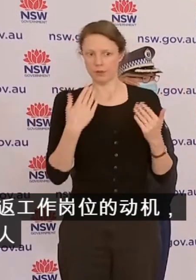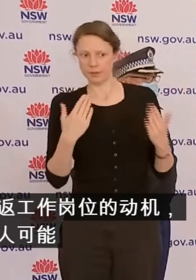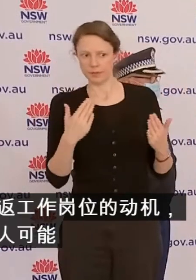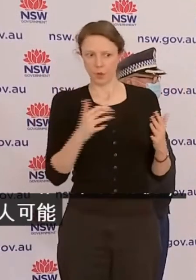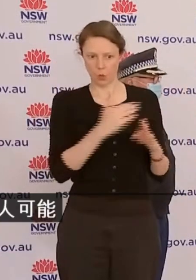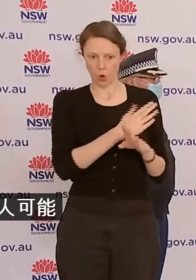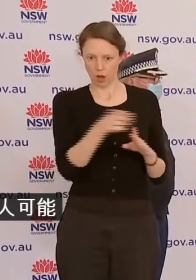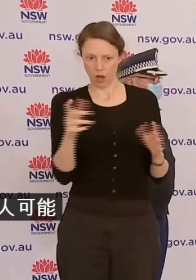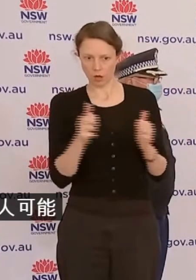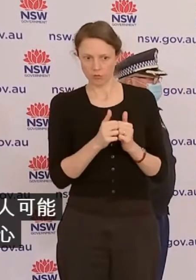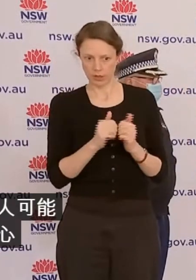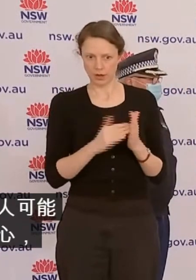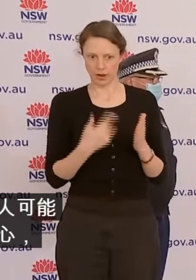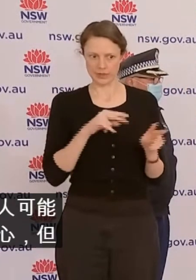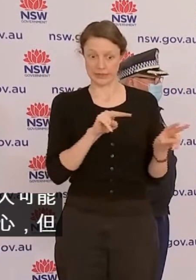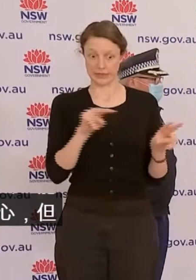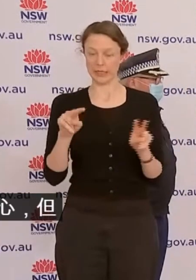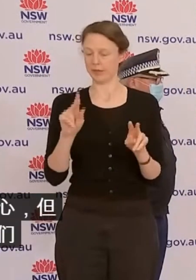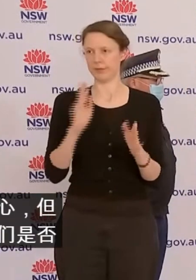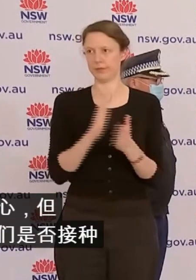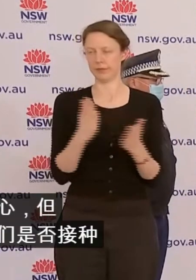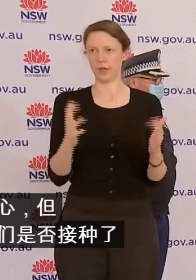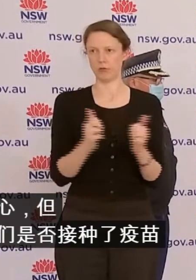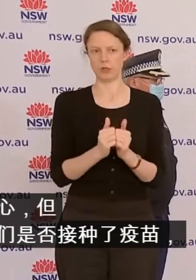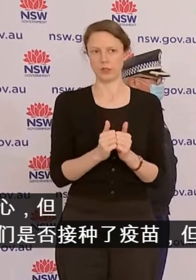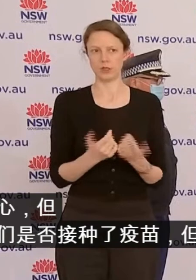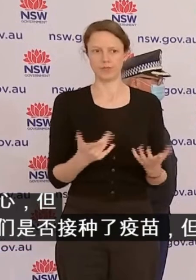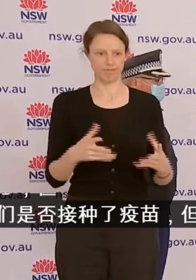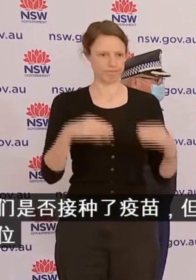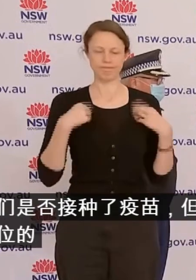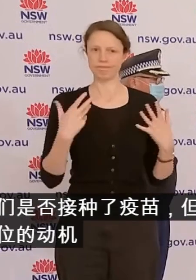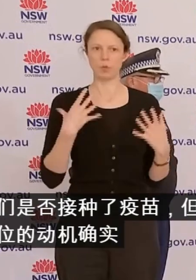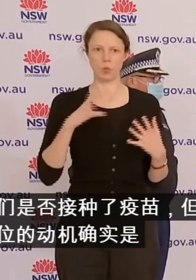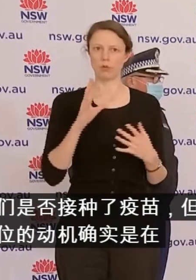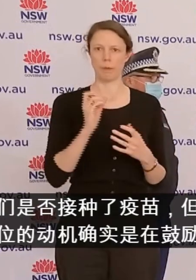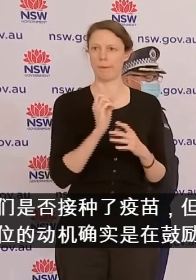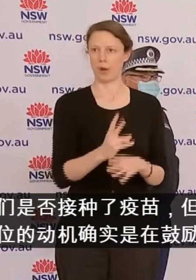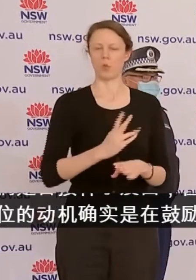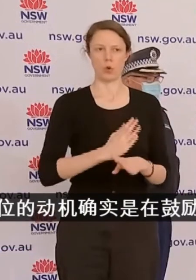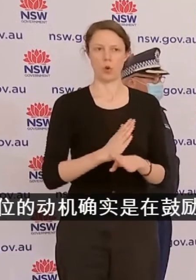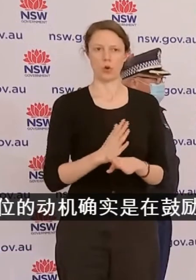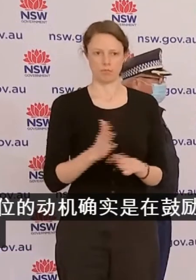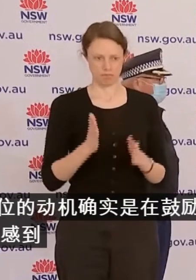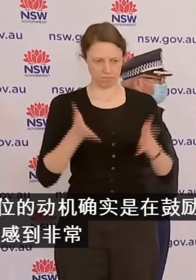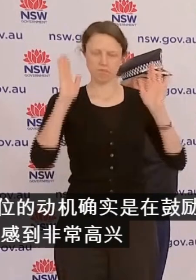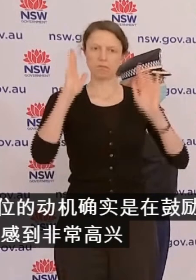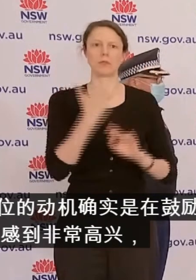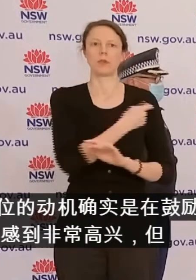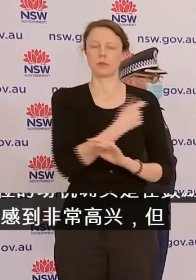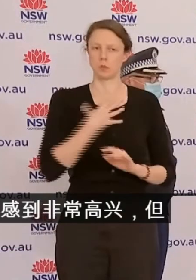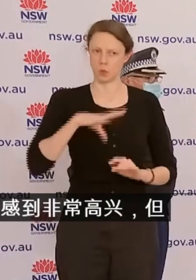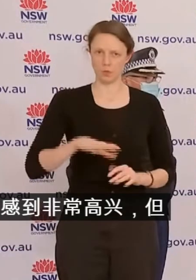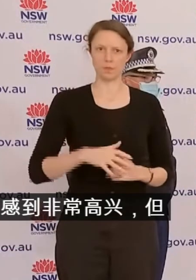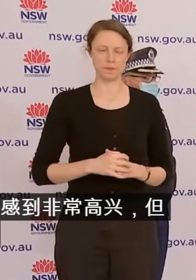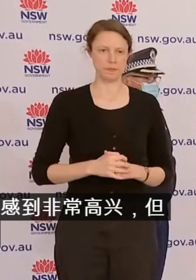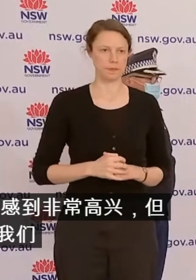someone may have been apathetic about, whether or not they get the vaccine, the incentive to get back to work has really encouraged them, and I'm very pleased about that. But